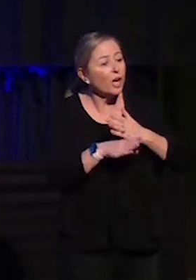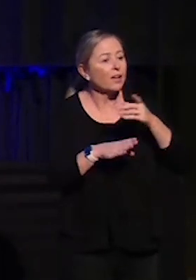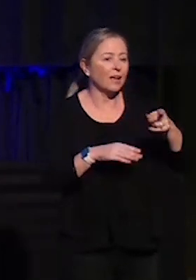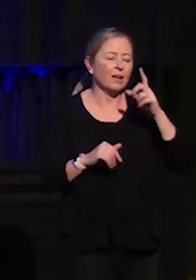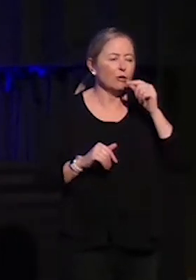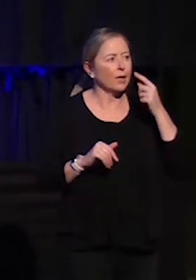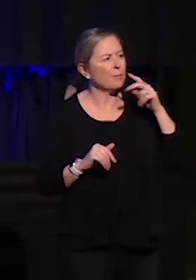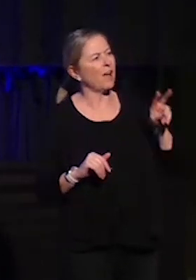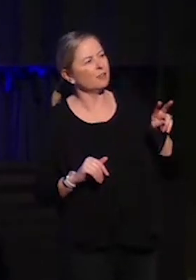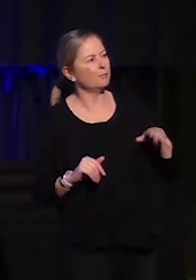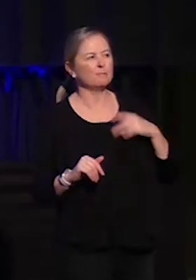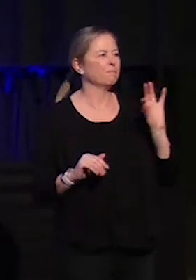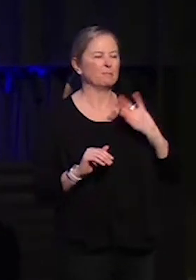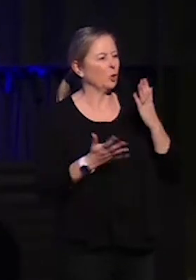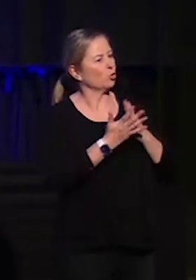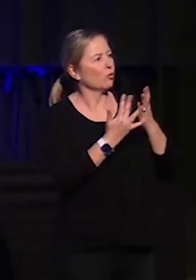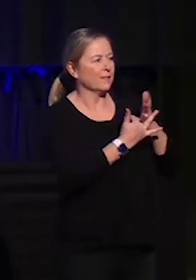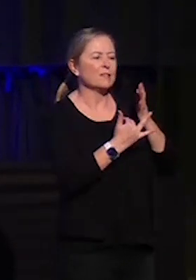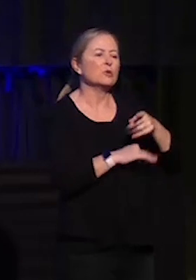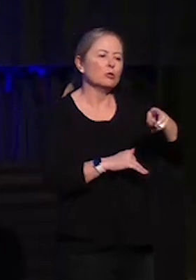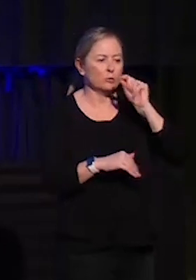see something that is not accessible, it